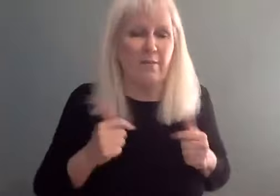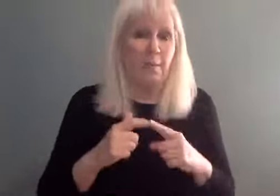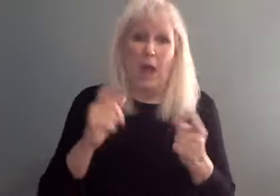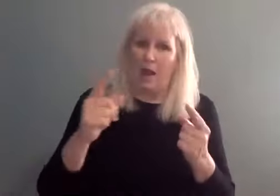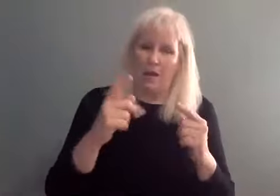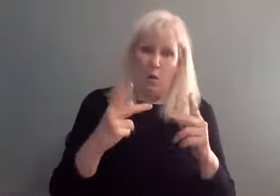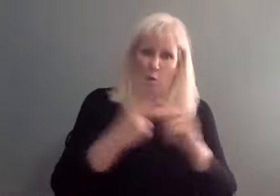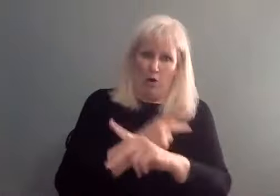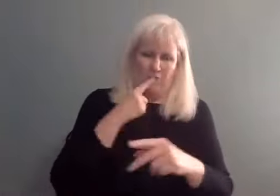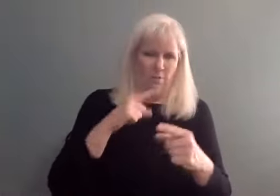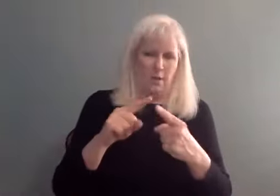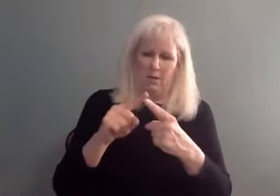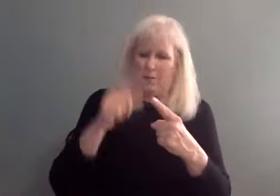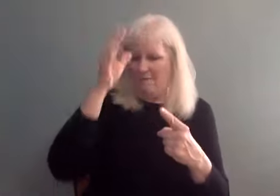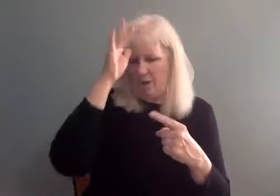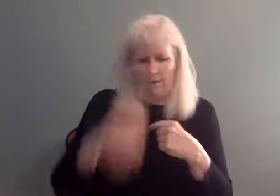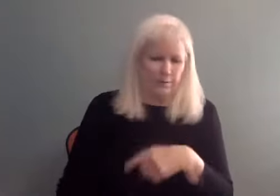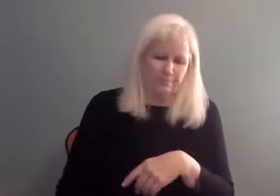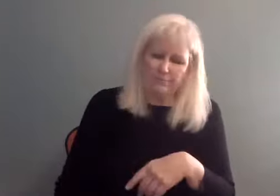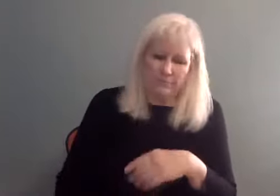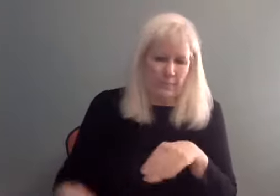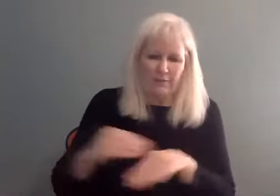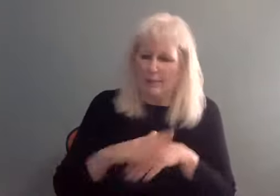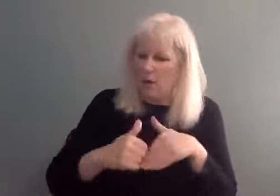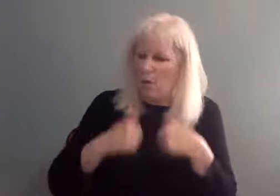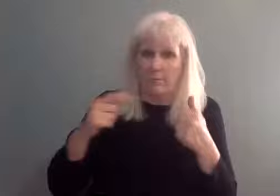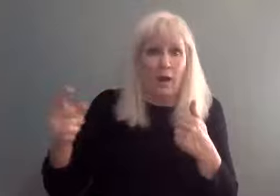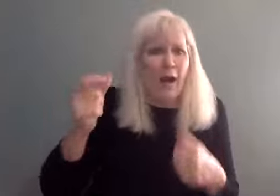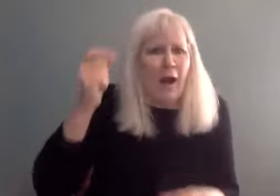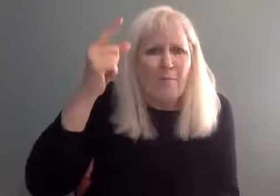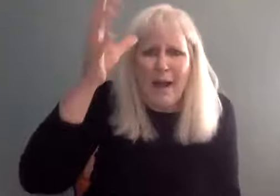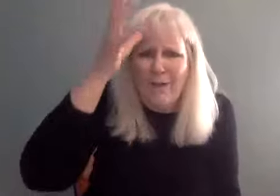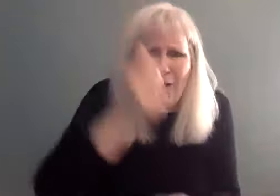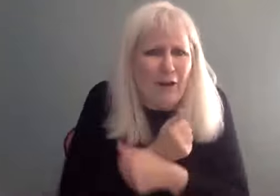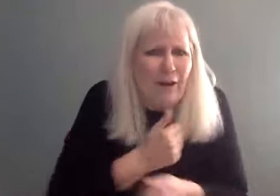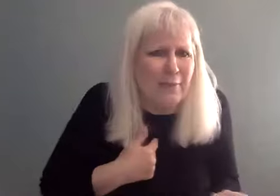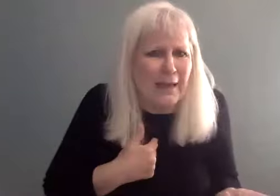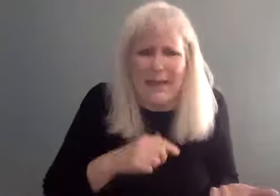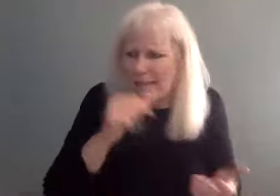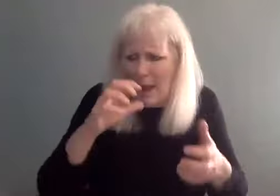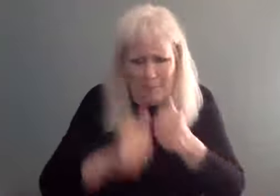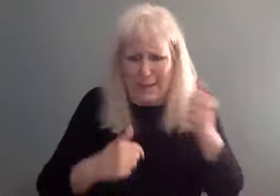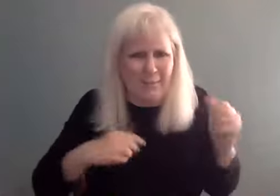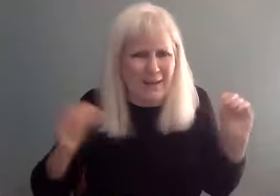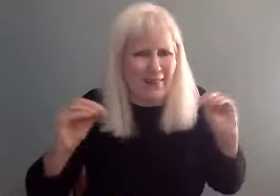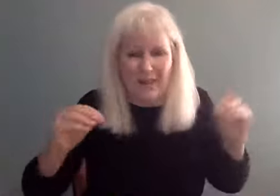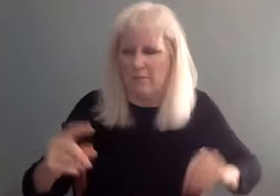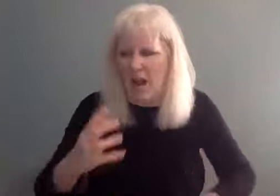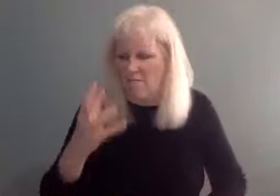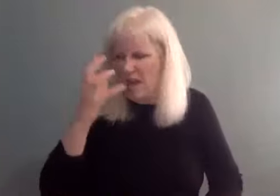it colored my whole life. And he loved me. He never did anything wrong to me. He loved me, but I took it away.